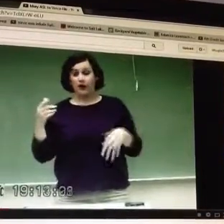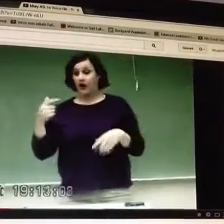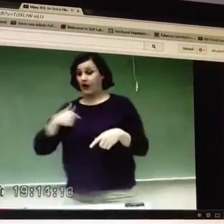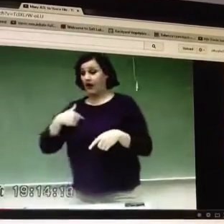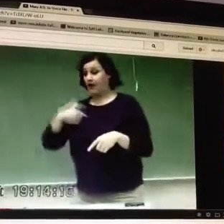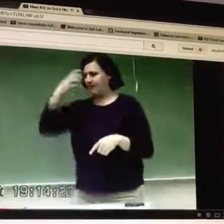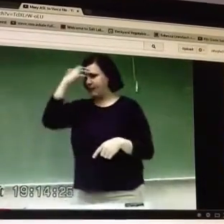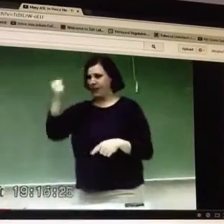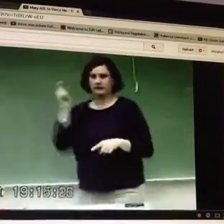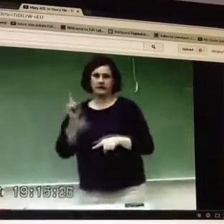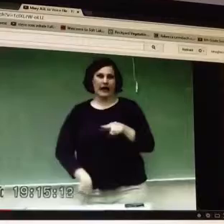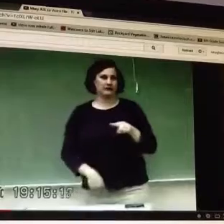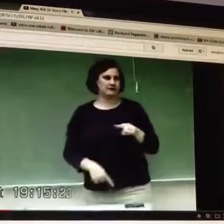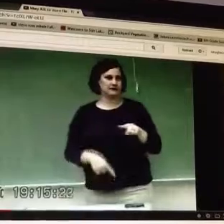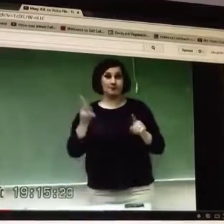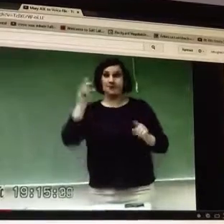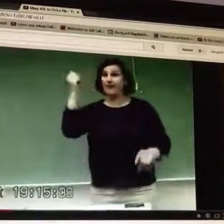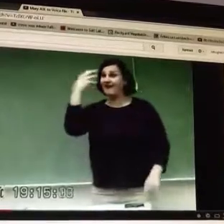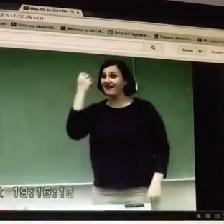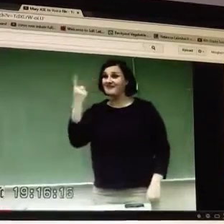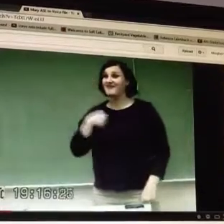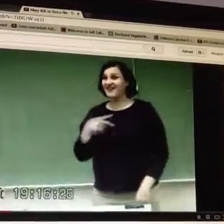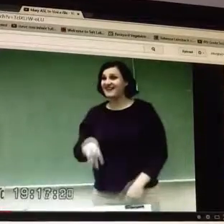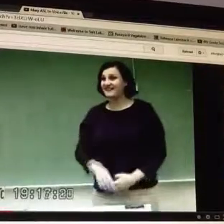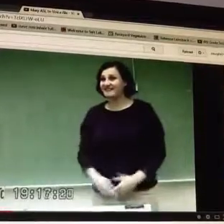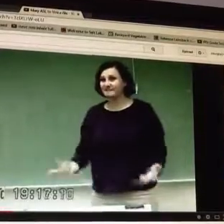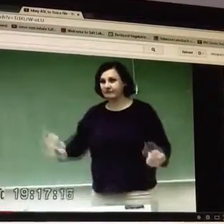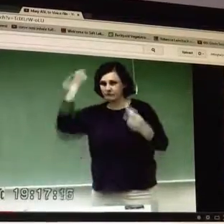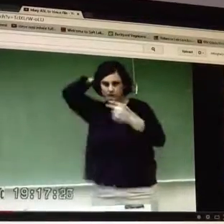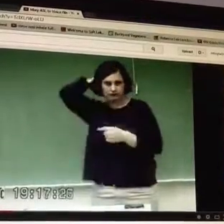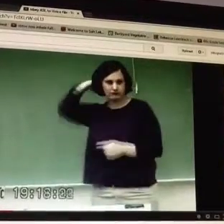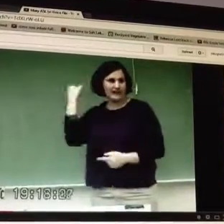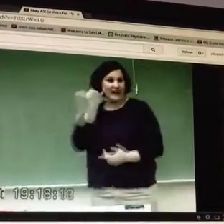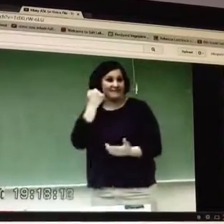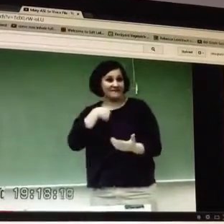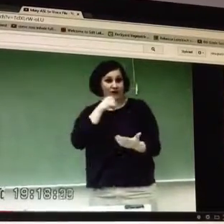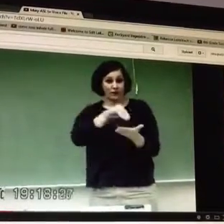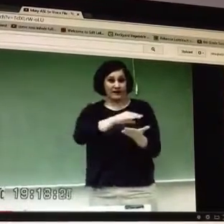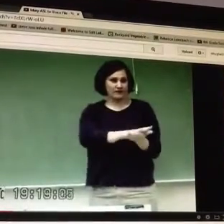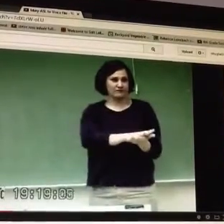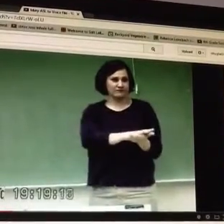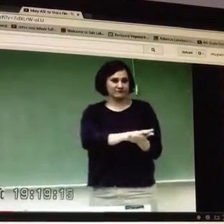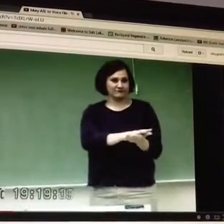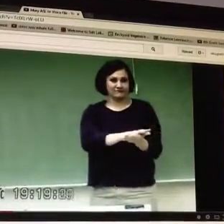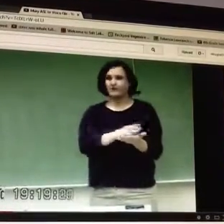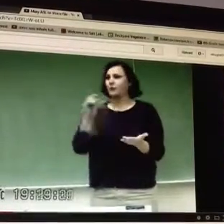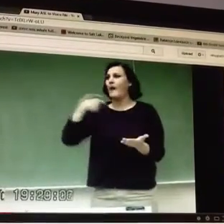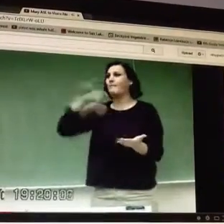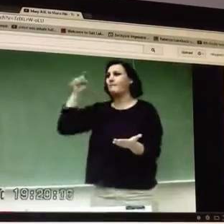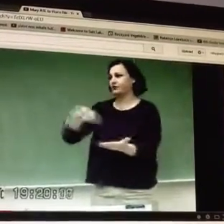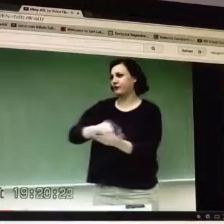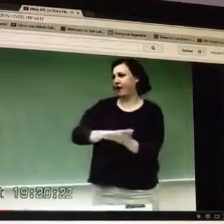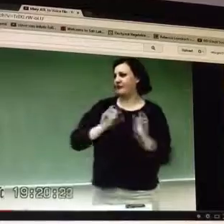I like to use it because it makes my life a lot less stressful.